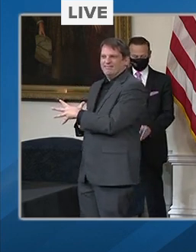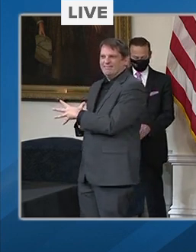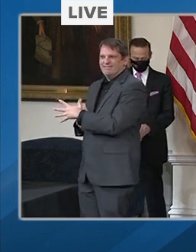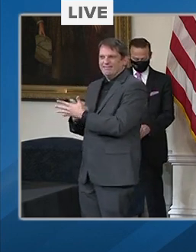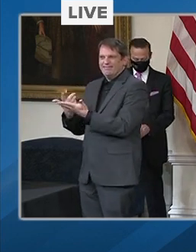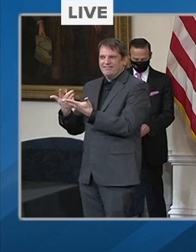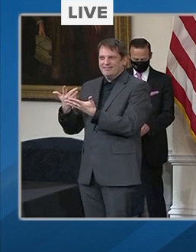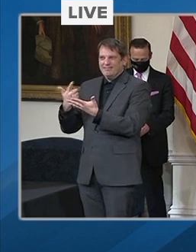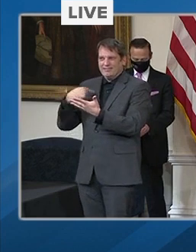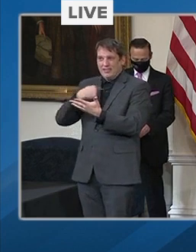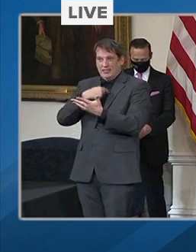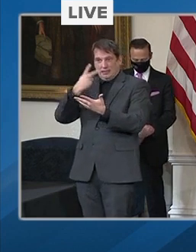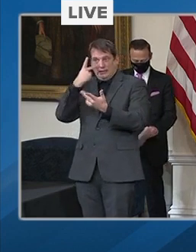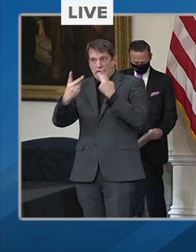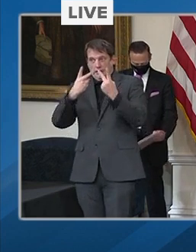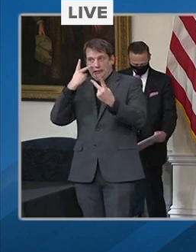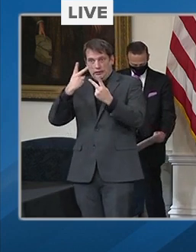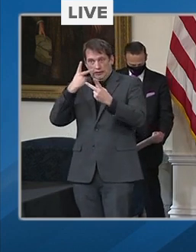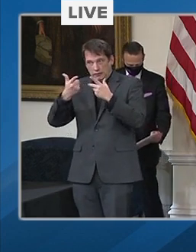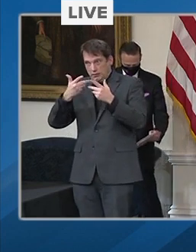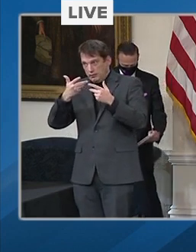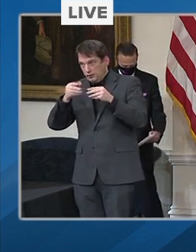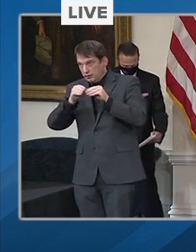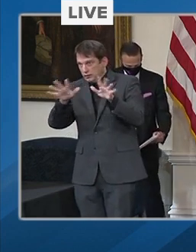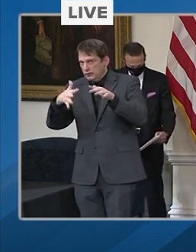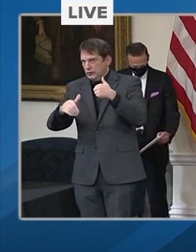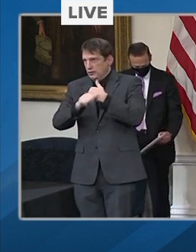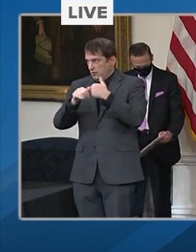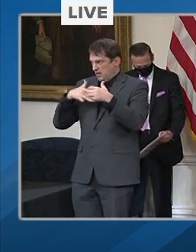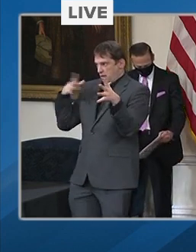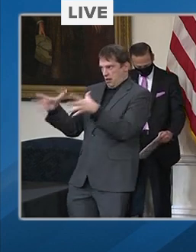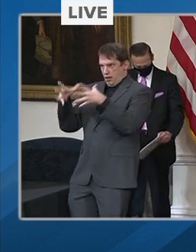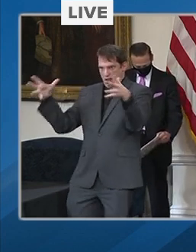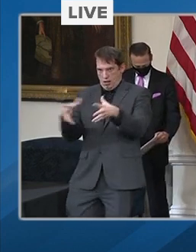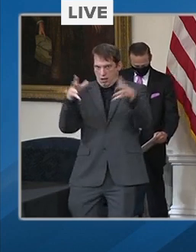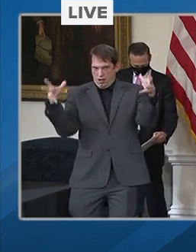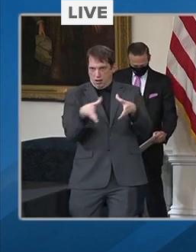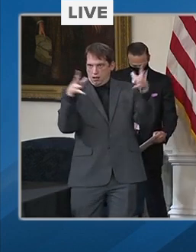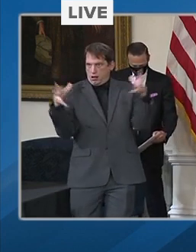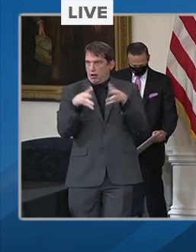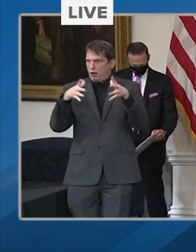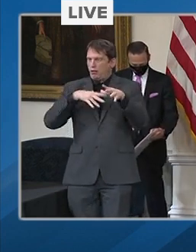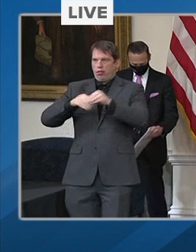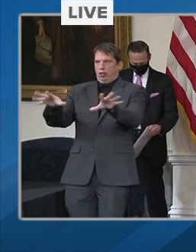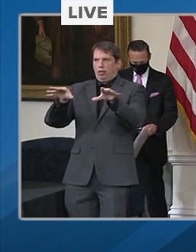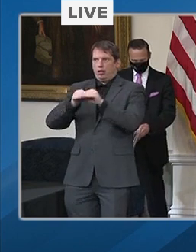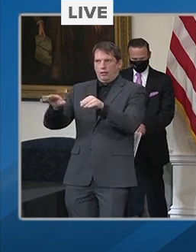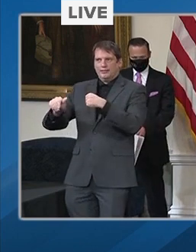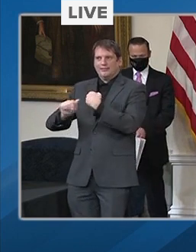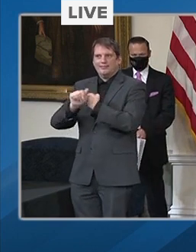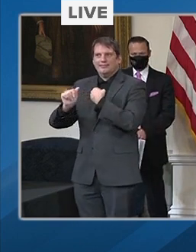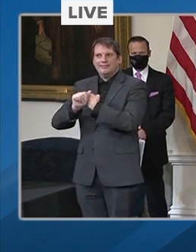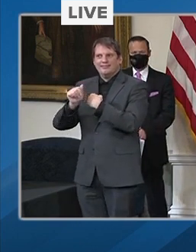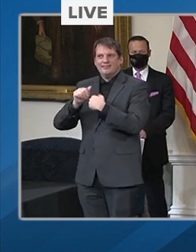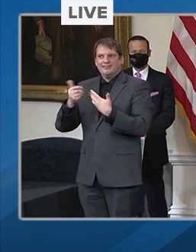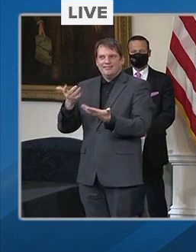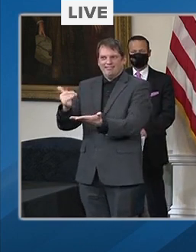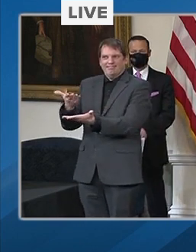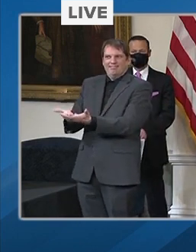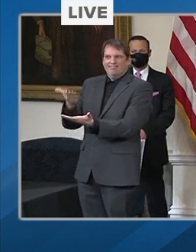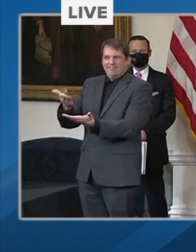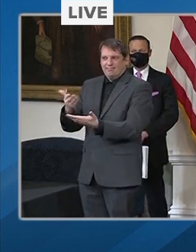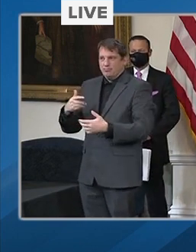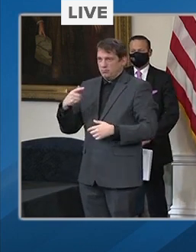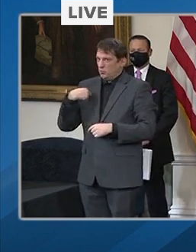are the most dangerous things we can do. After doing so well for so long, we